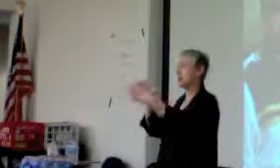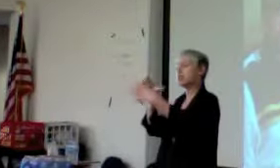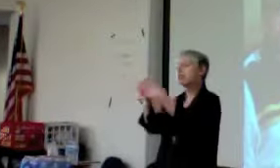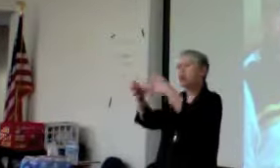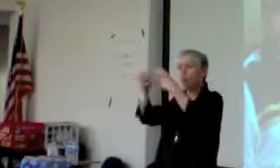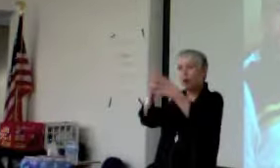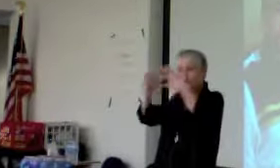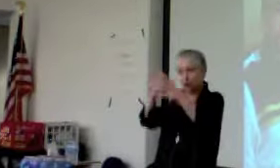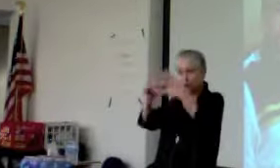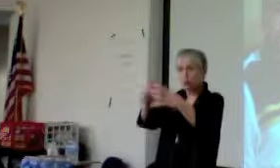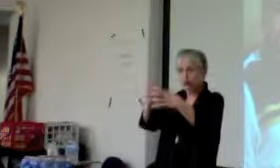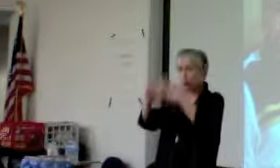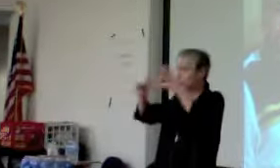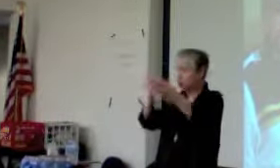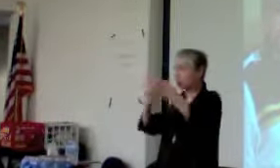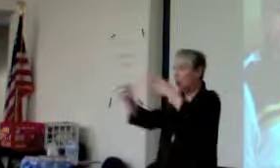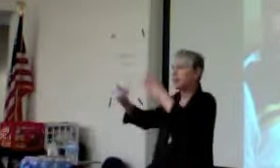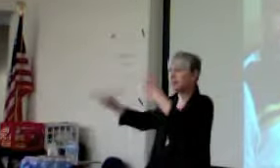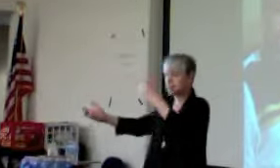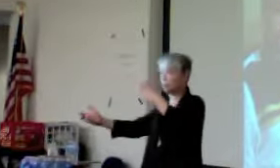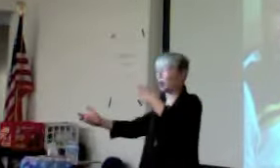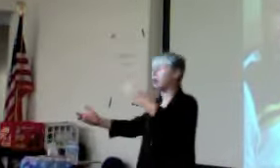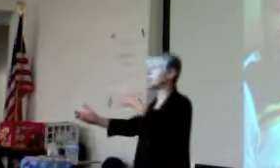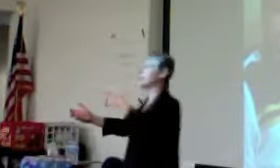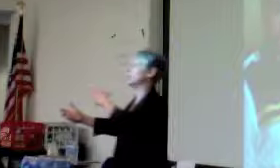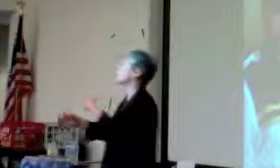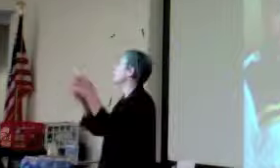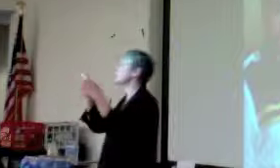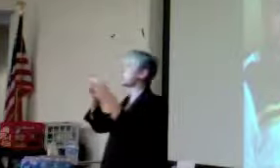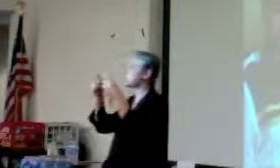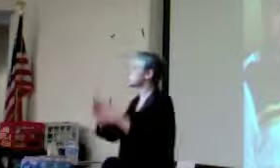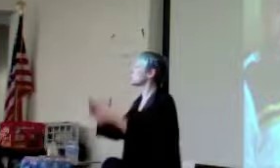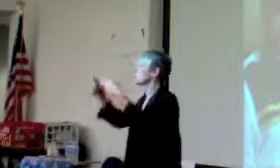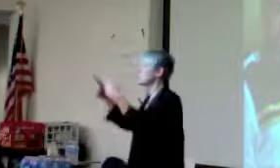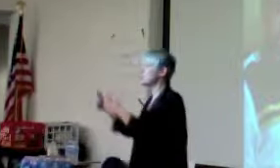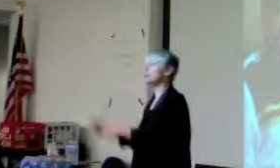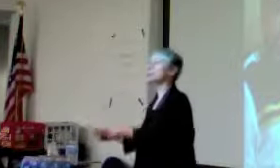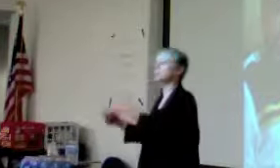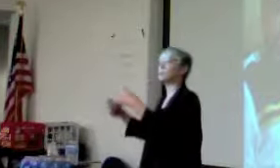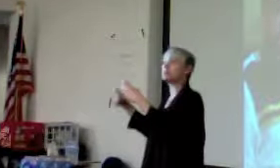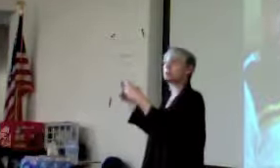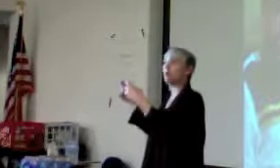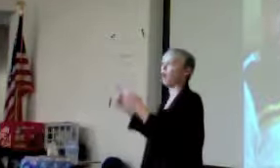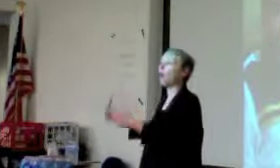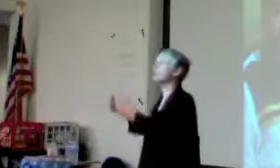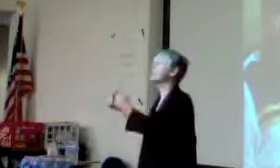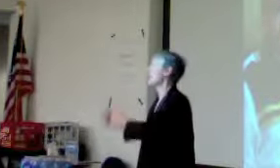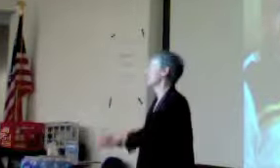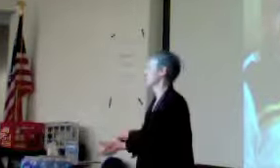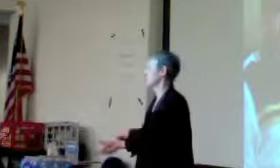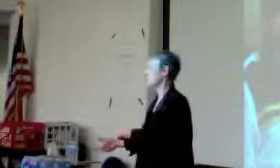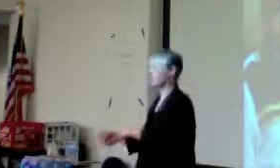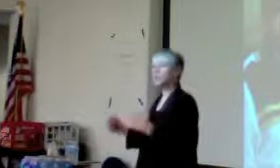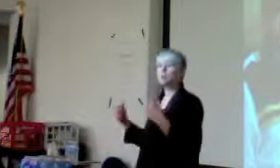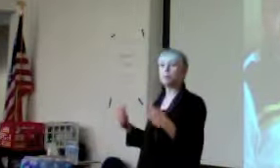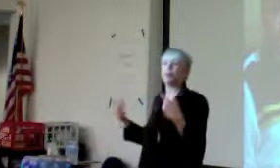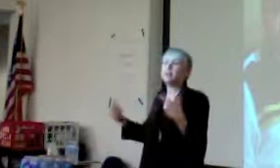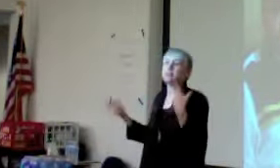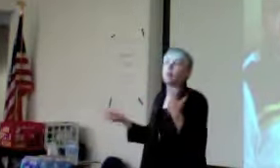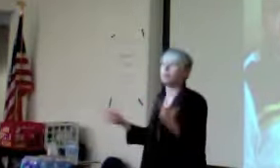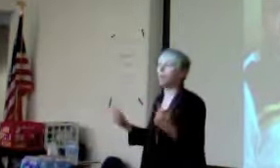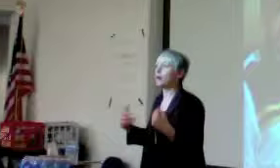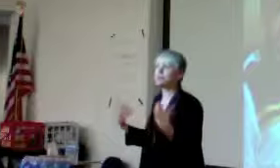honest, is what you're doing, or what you're trying to be part of here, is what researchers do all the time.